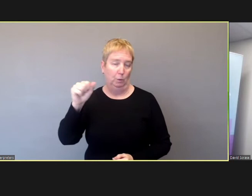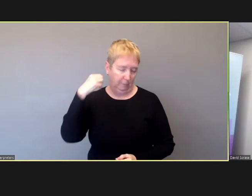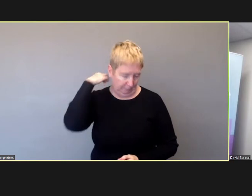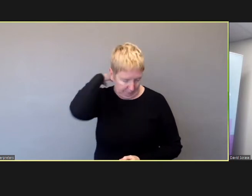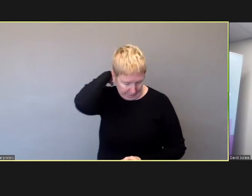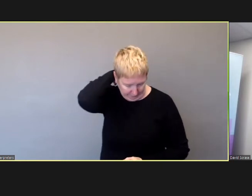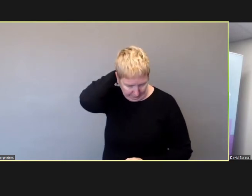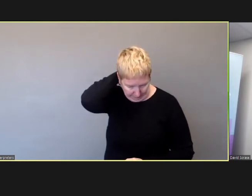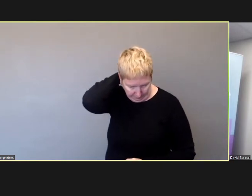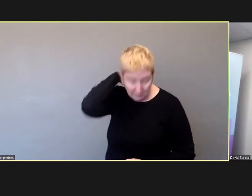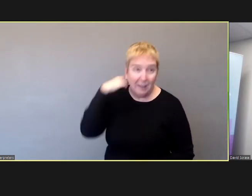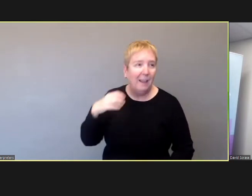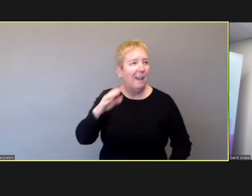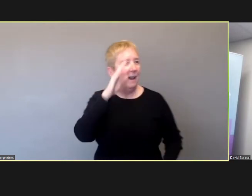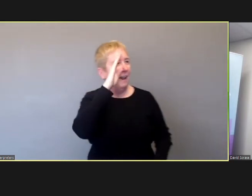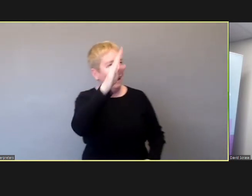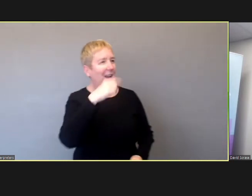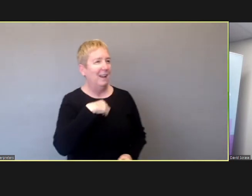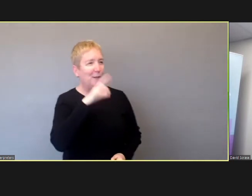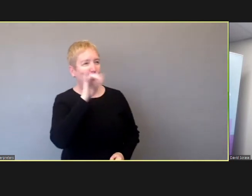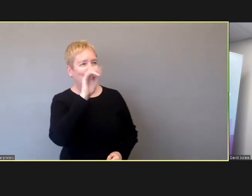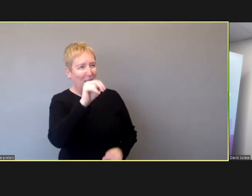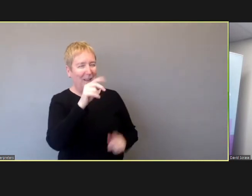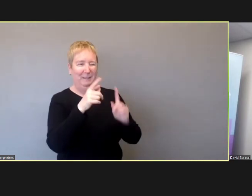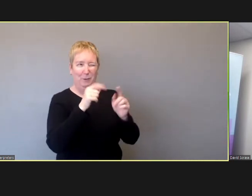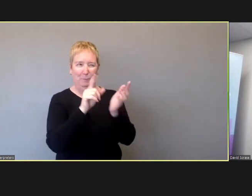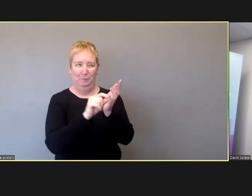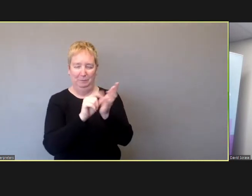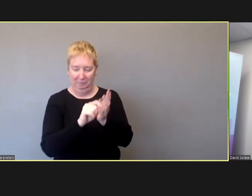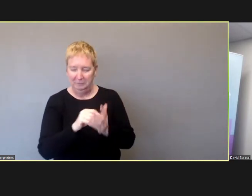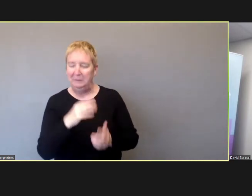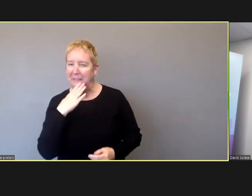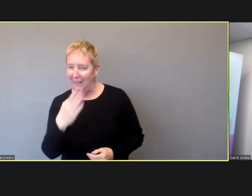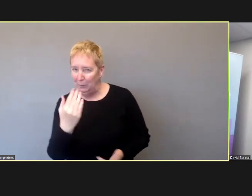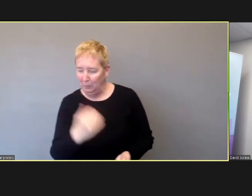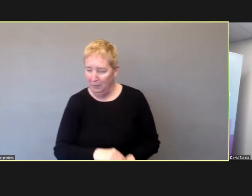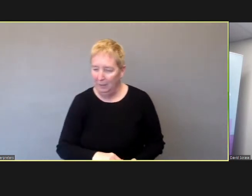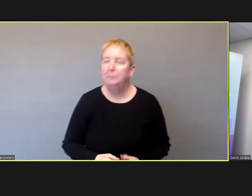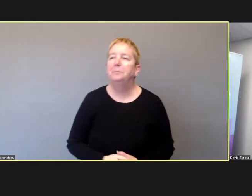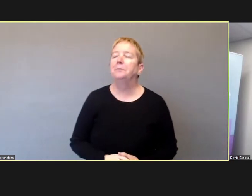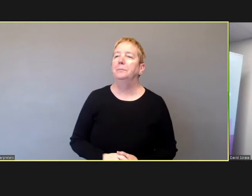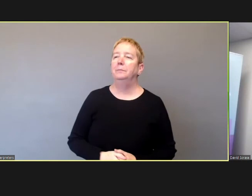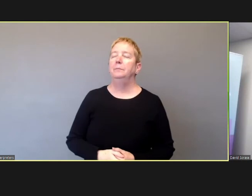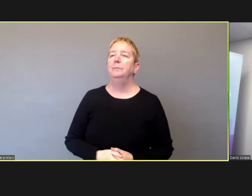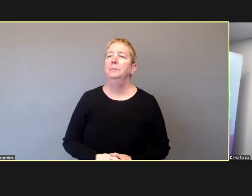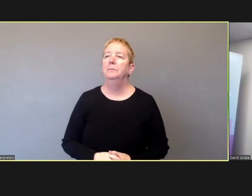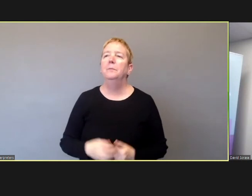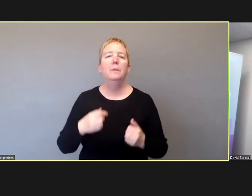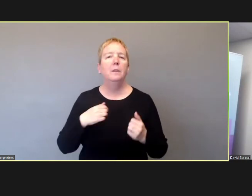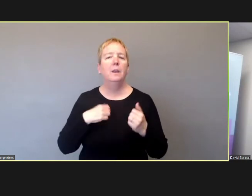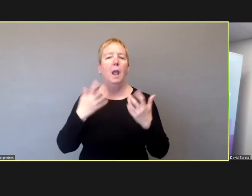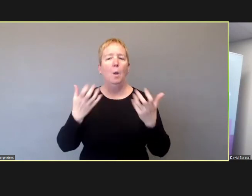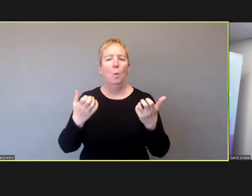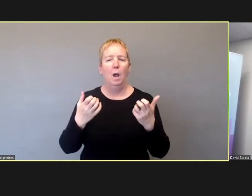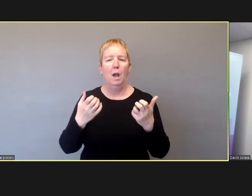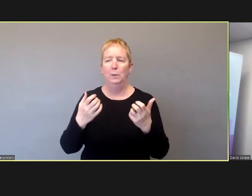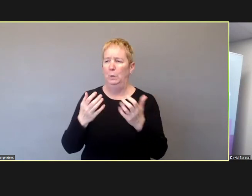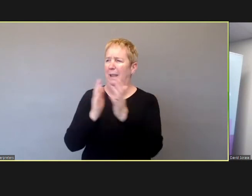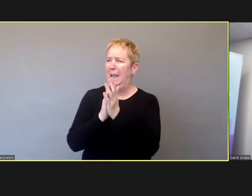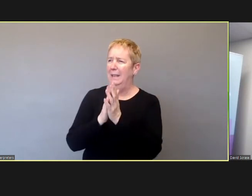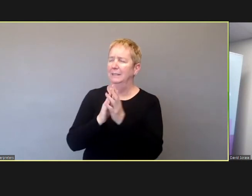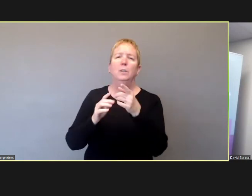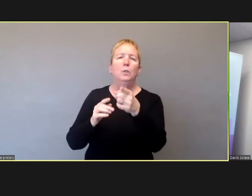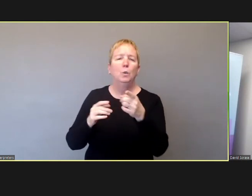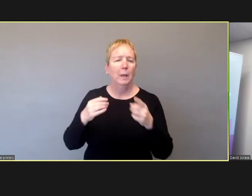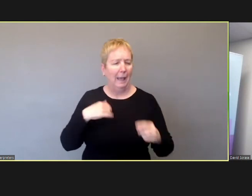Hi, Dr. Strace. This is Ryan at the Journal. Thanks for taking our questions. I wanted to ask you about the same chart that you brought up,